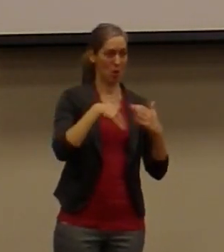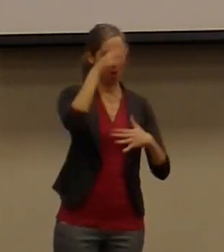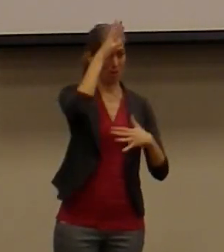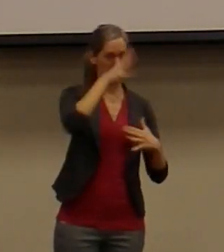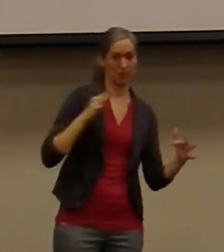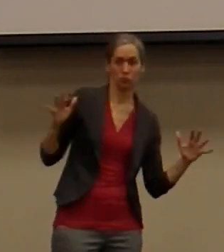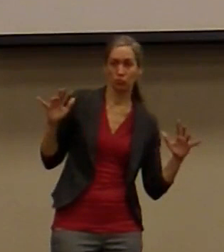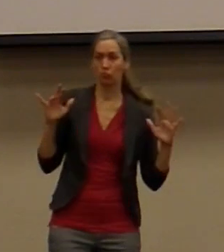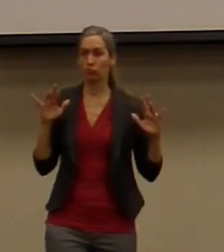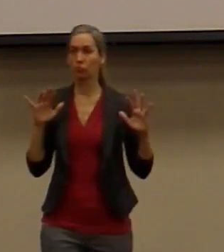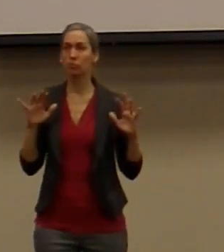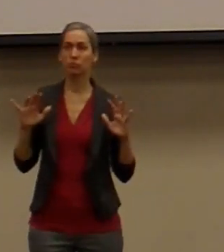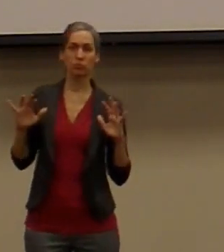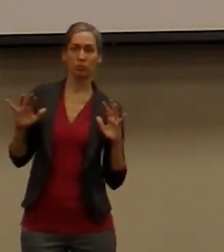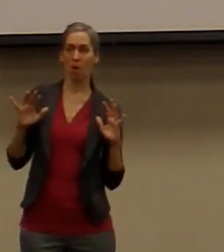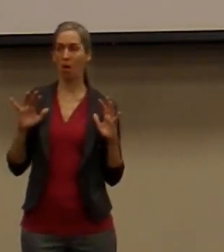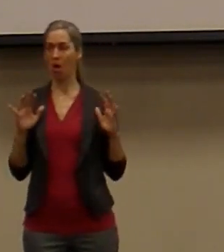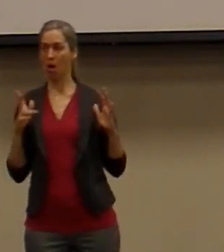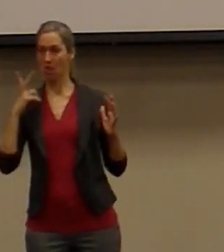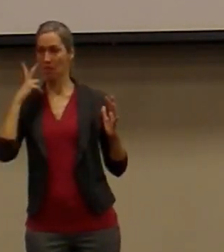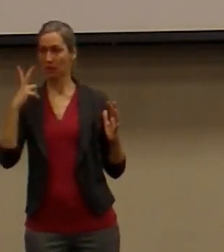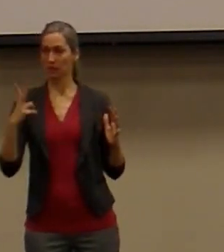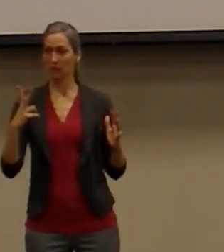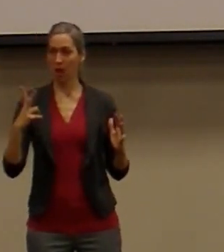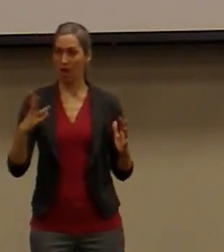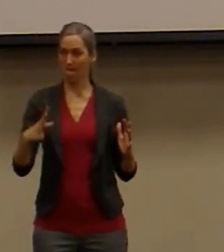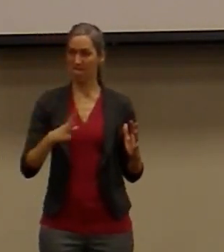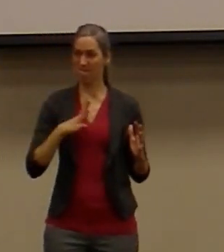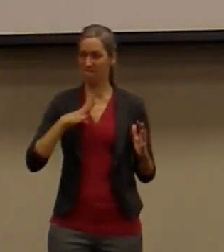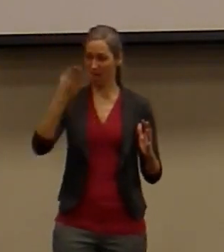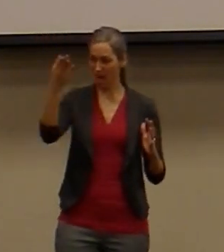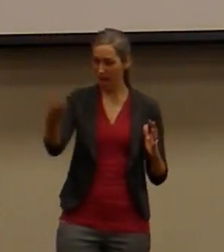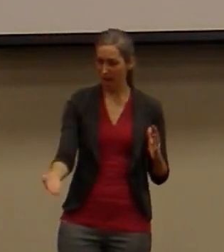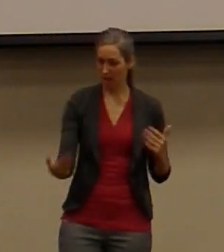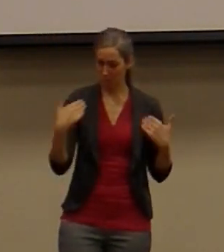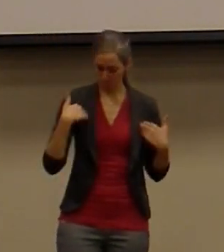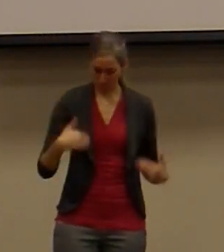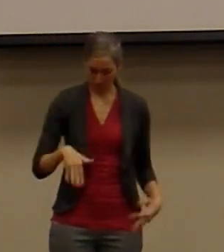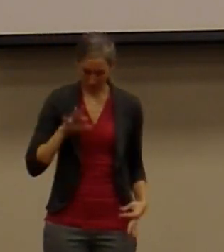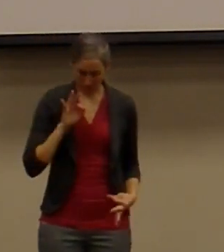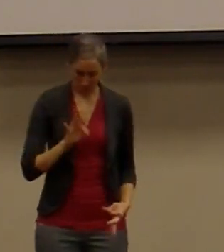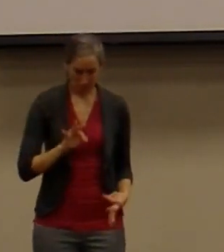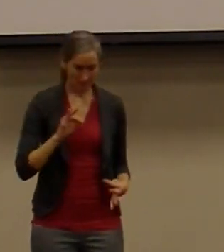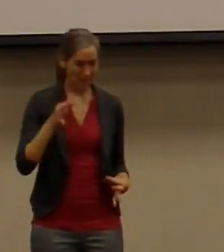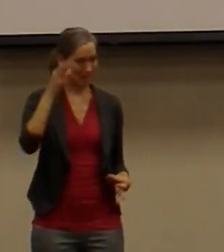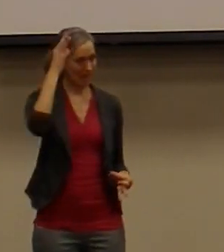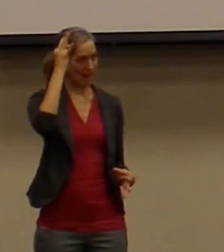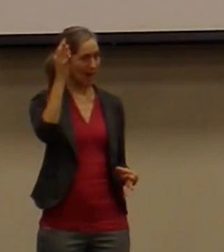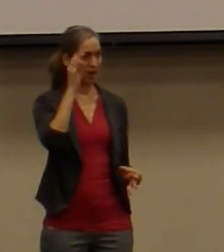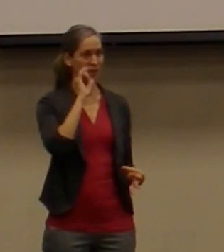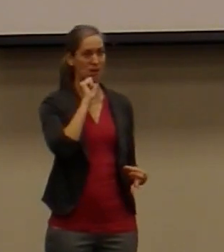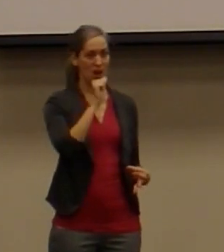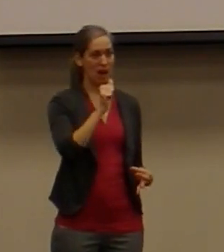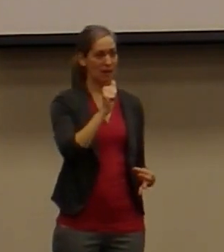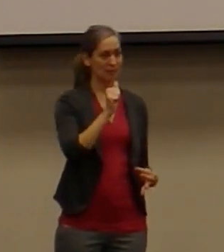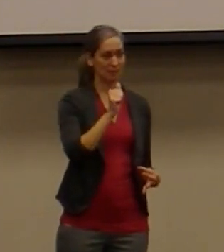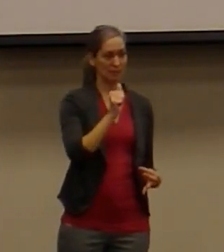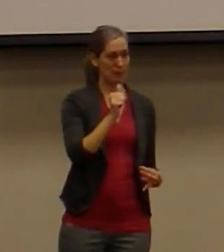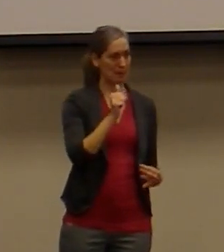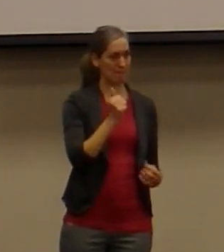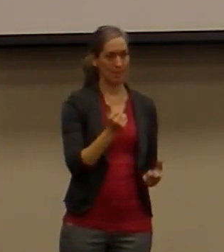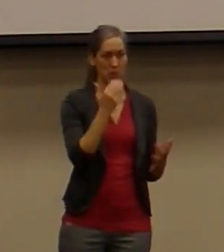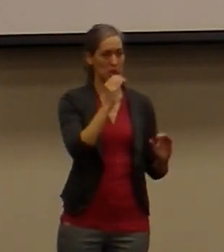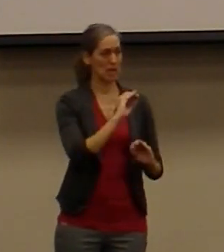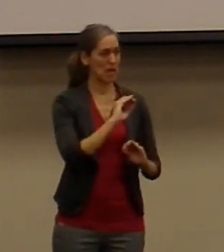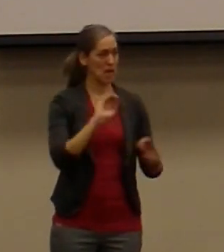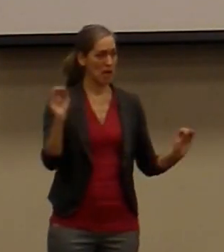And it says they saw that the fire had not harmed their bodies, nor was a hair of their heads singed. Their